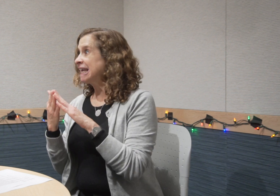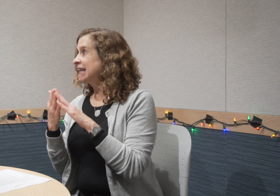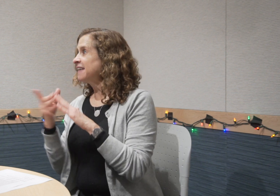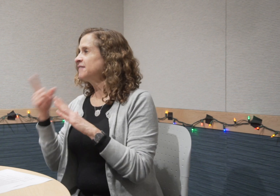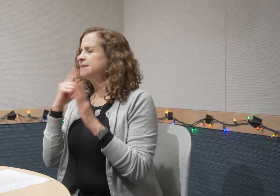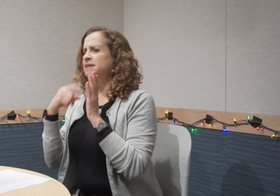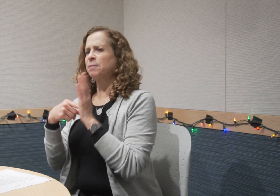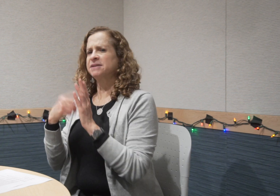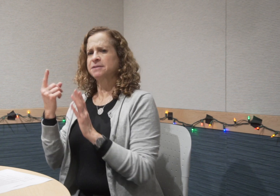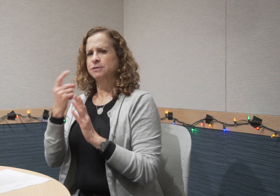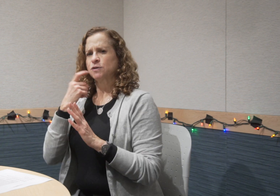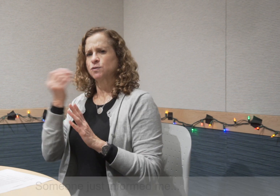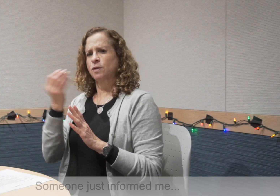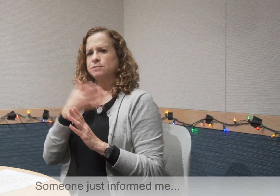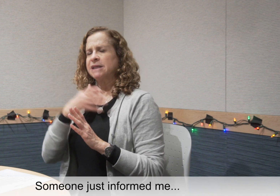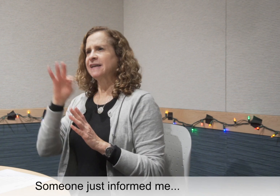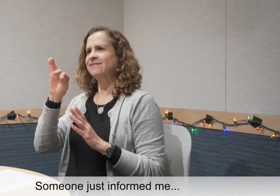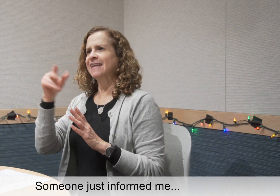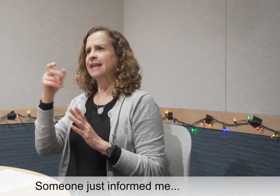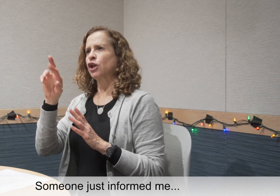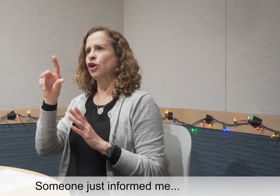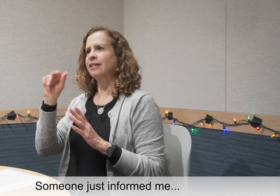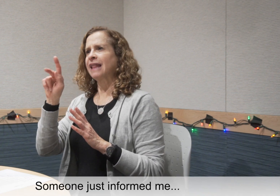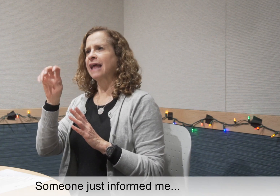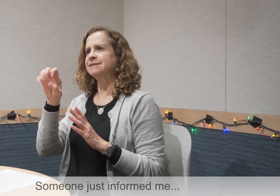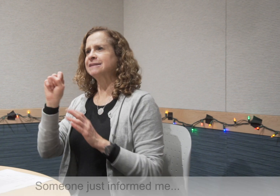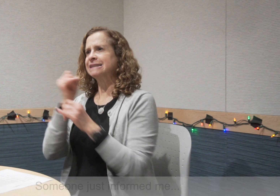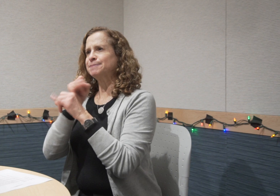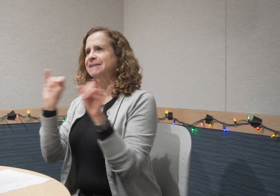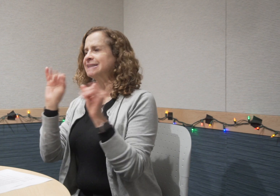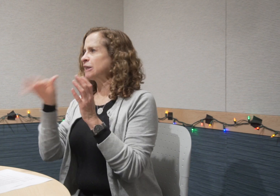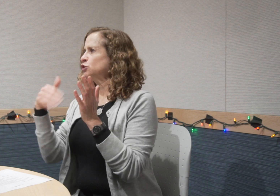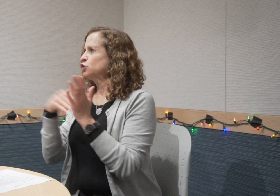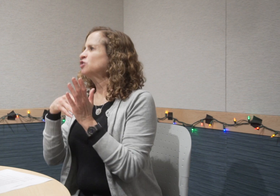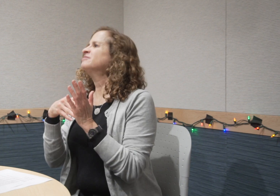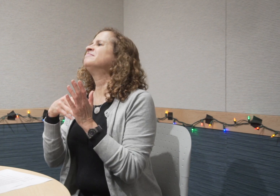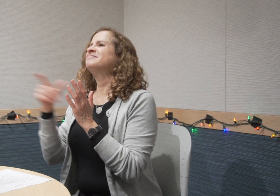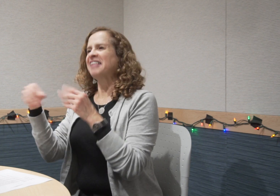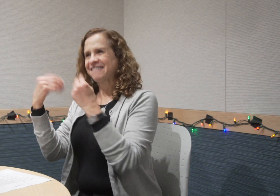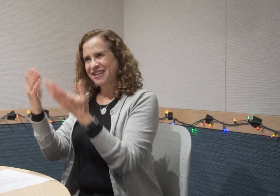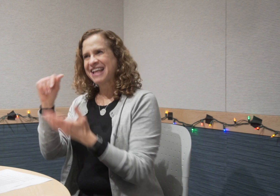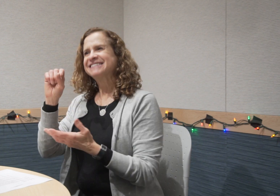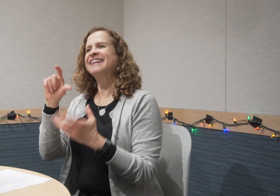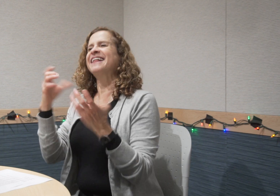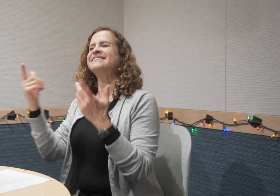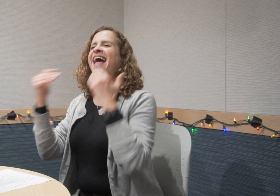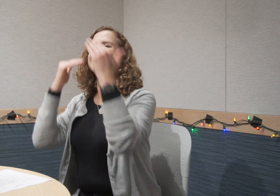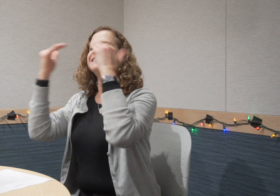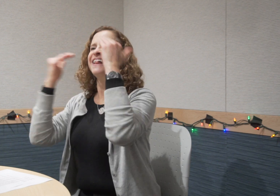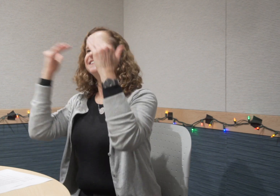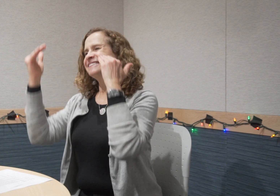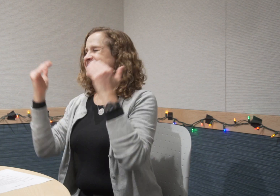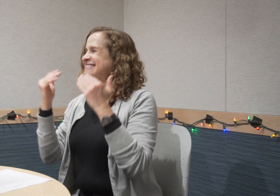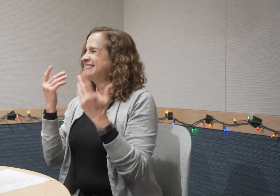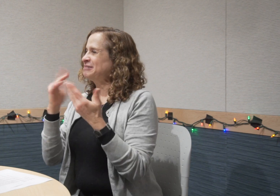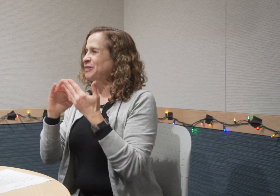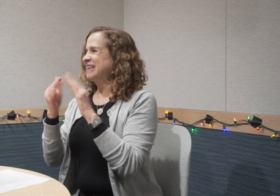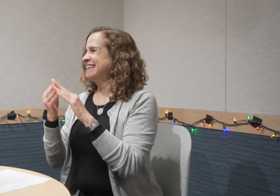now, or in the community. Someone just let me know that the Finger Lakes Independence Center offers ASL classes for